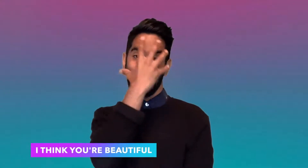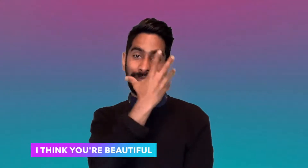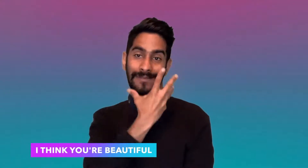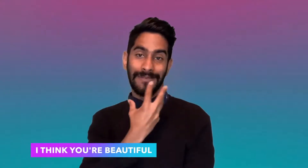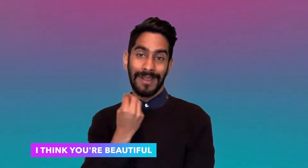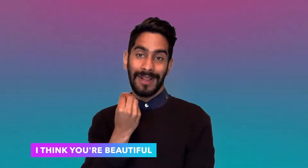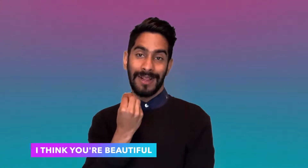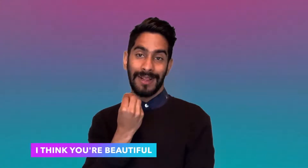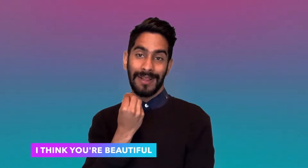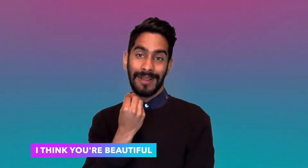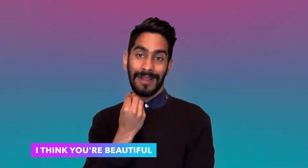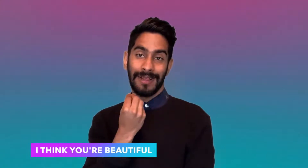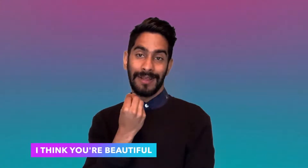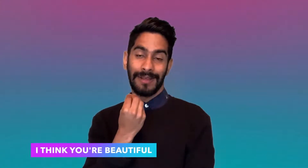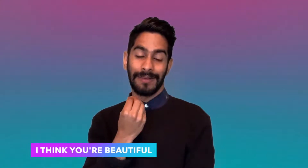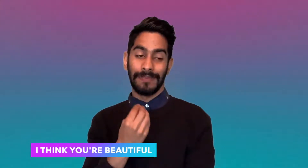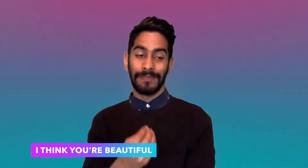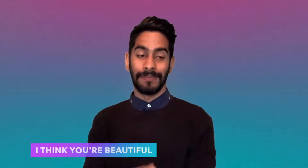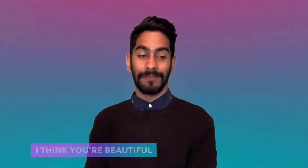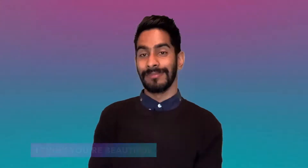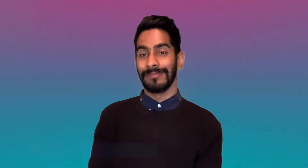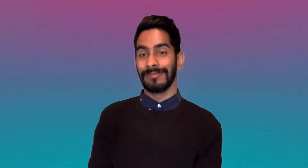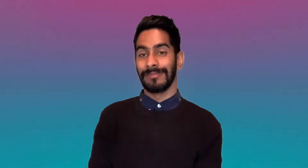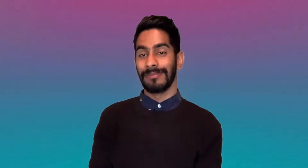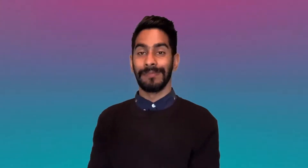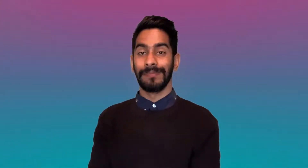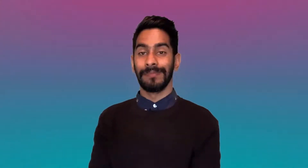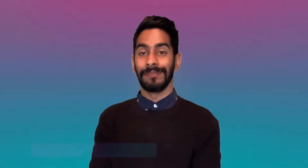I think you're beautiful.